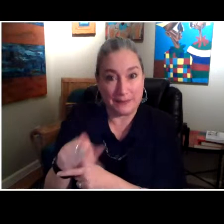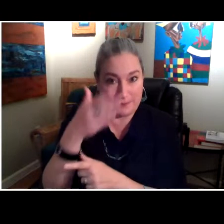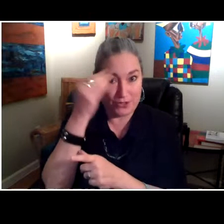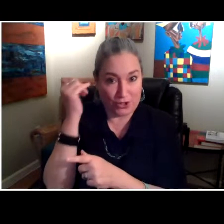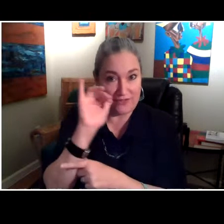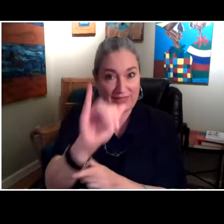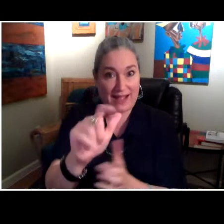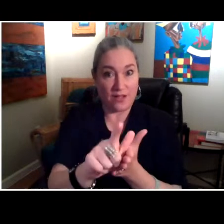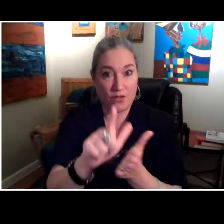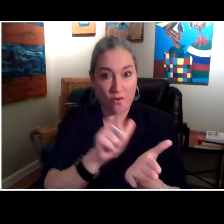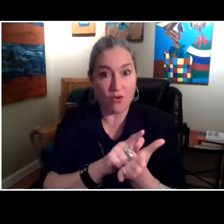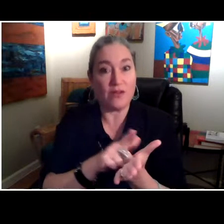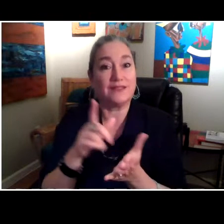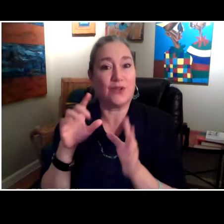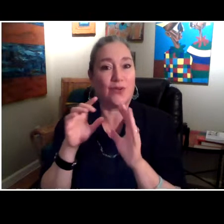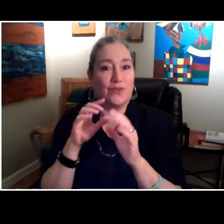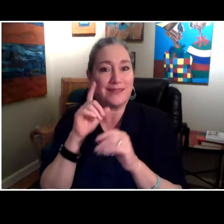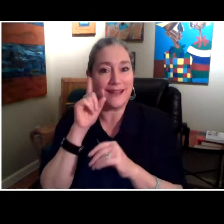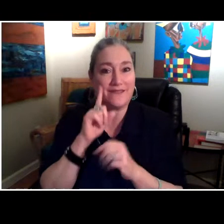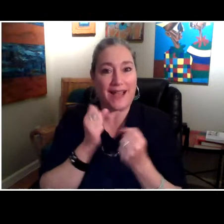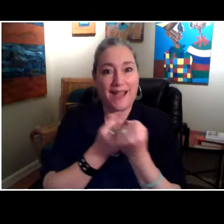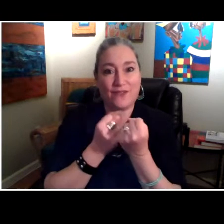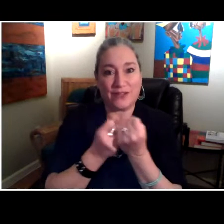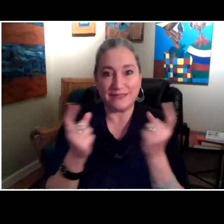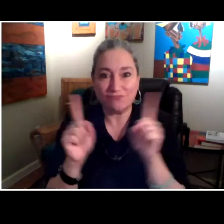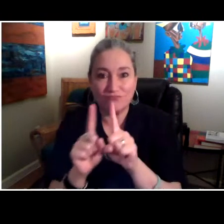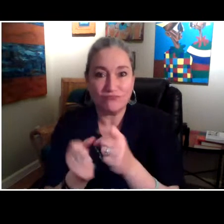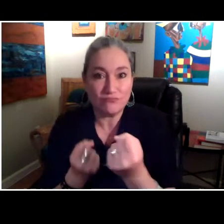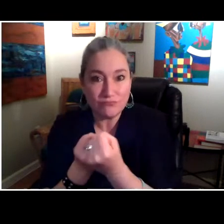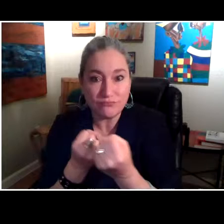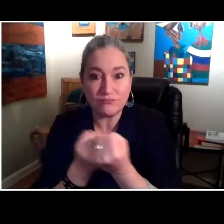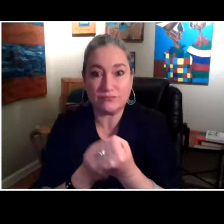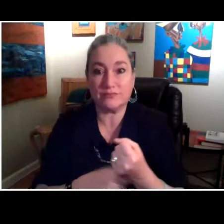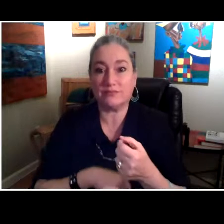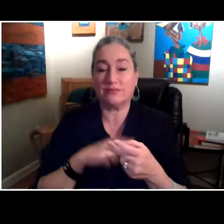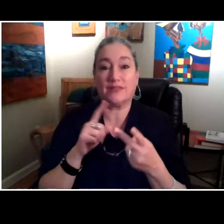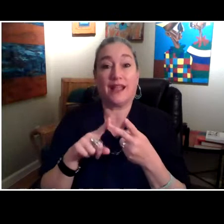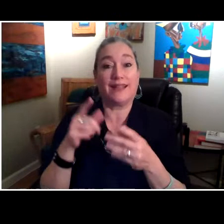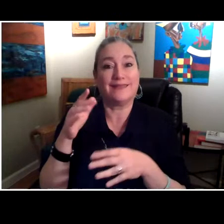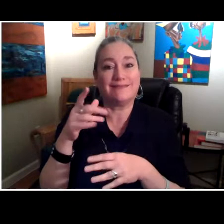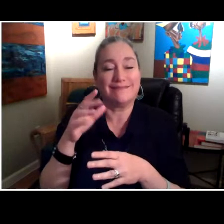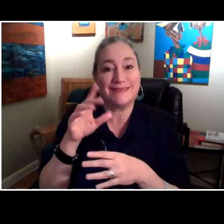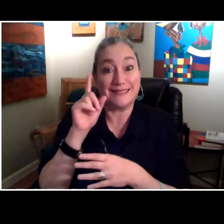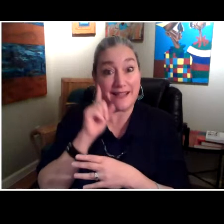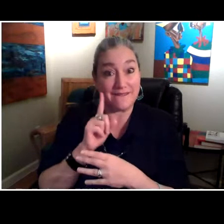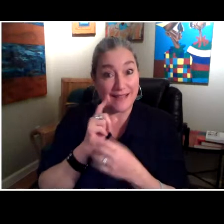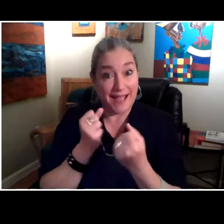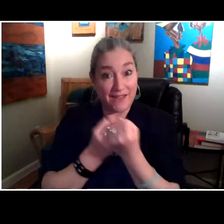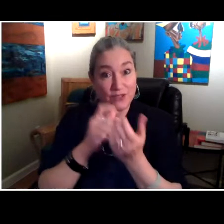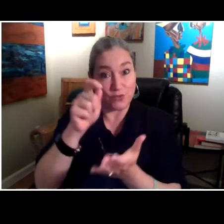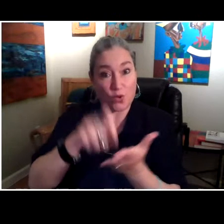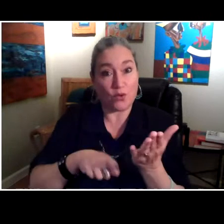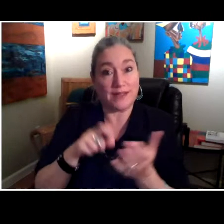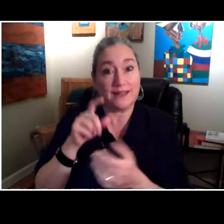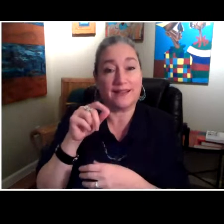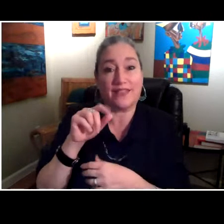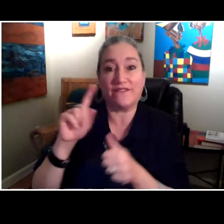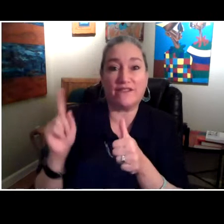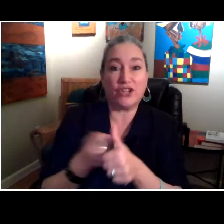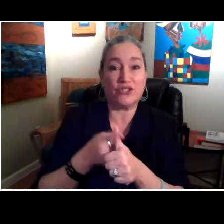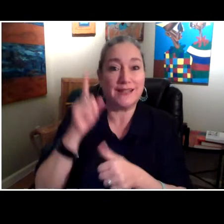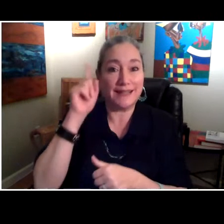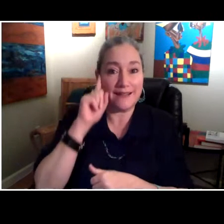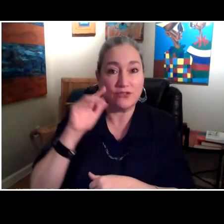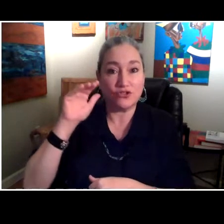advocacy when families were struggling with IEPs because of that law. That deaf advocates were available through